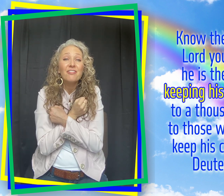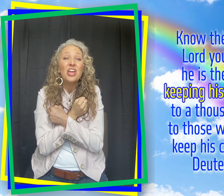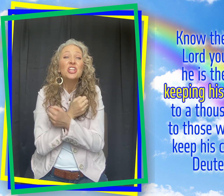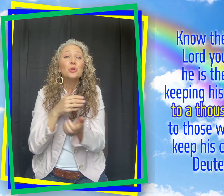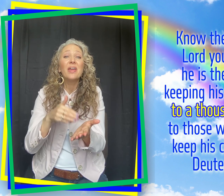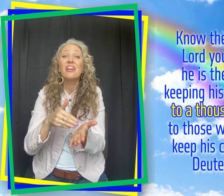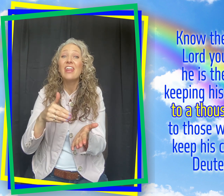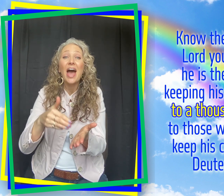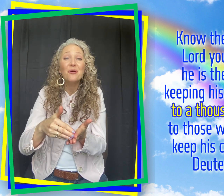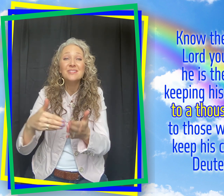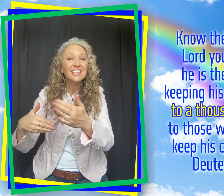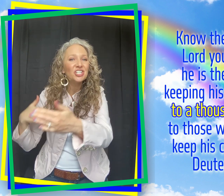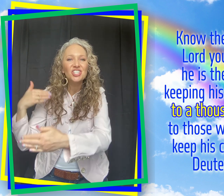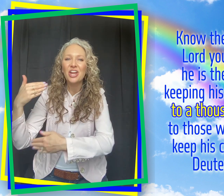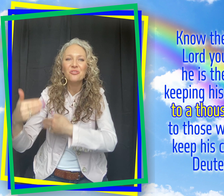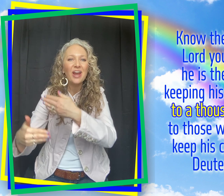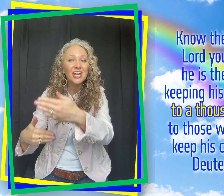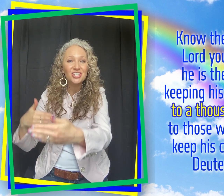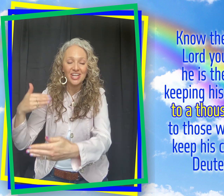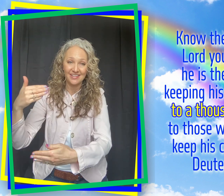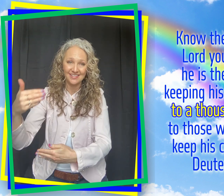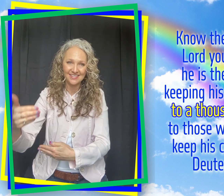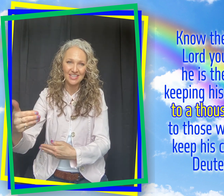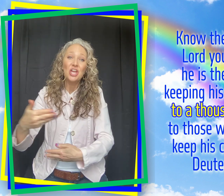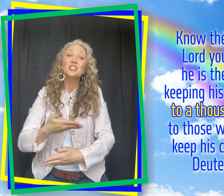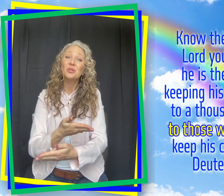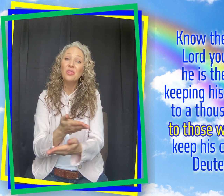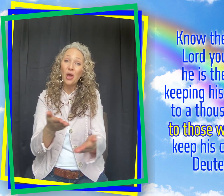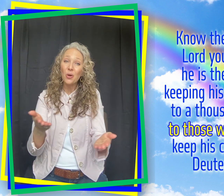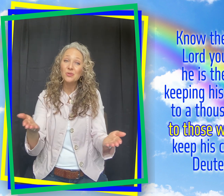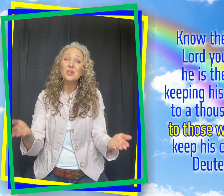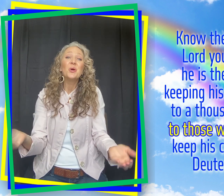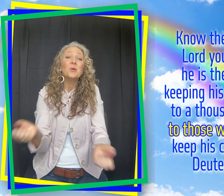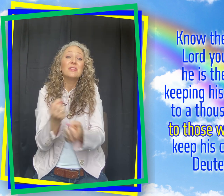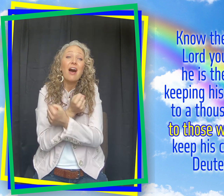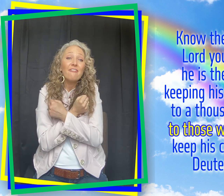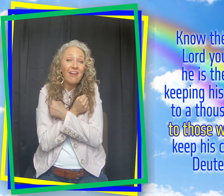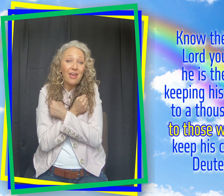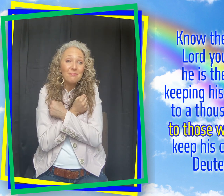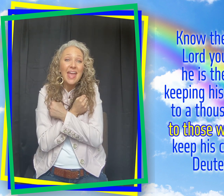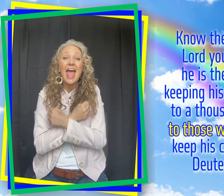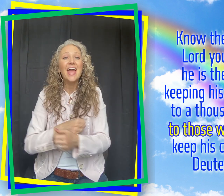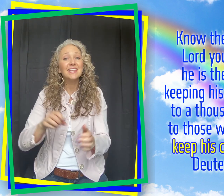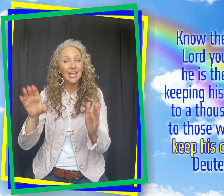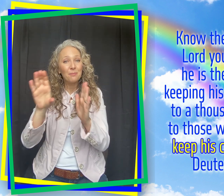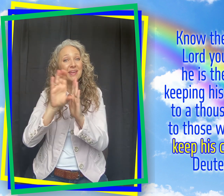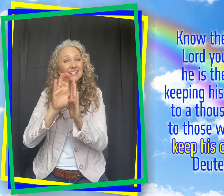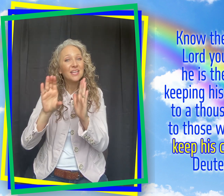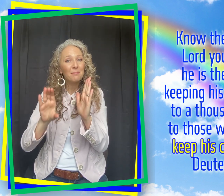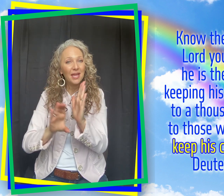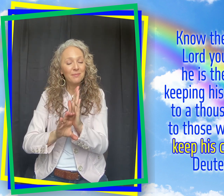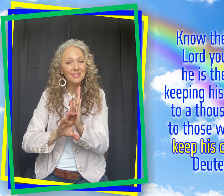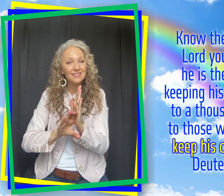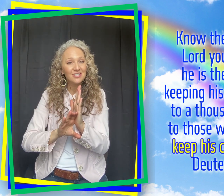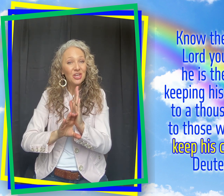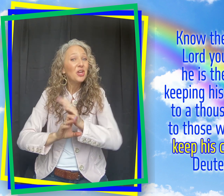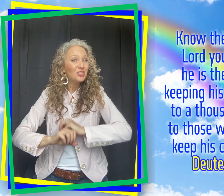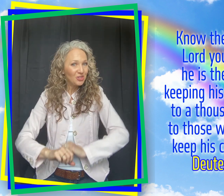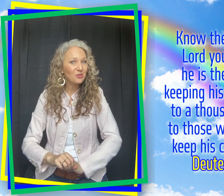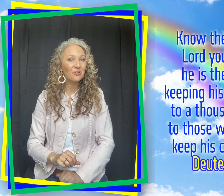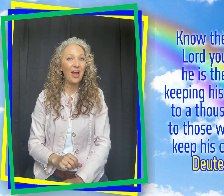love to 1,000 generations, to those who love him and keep his